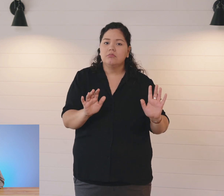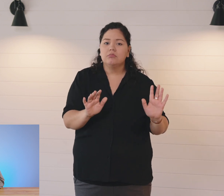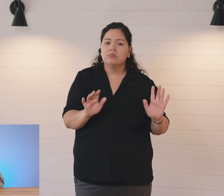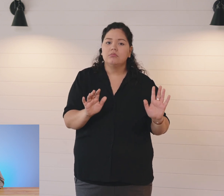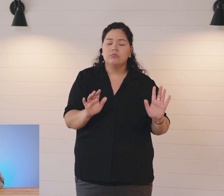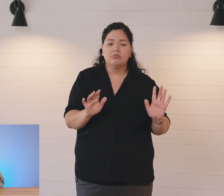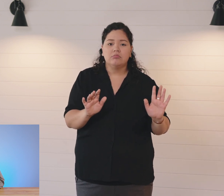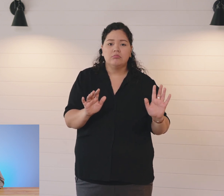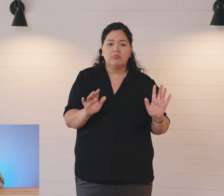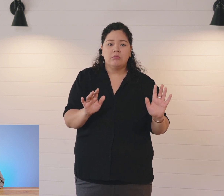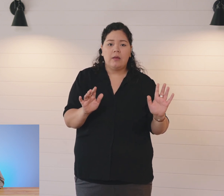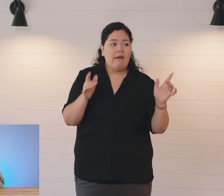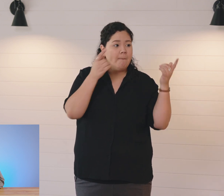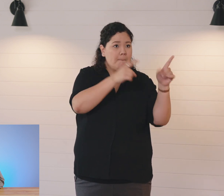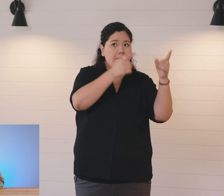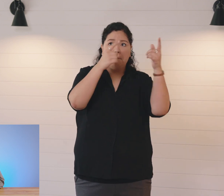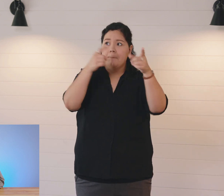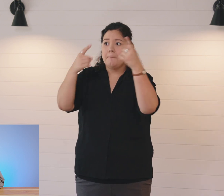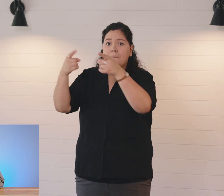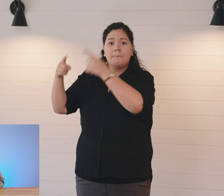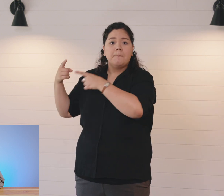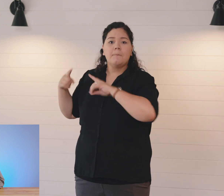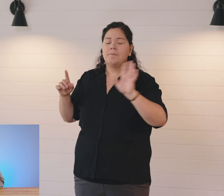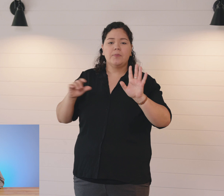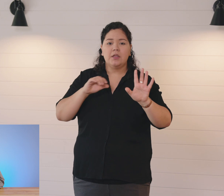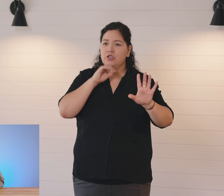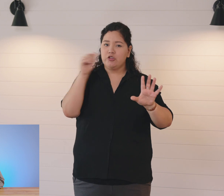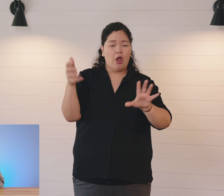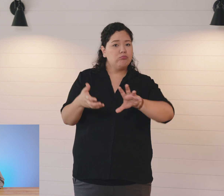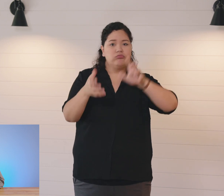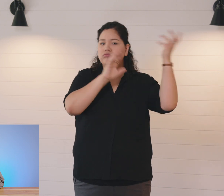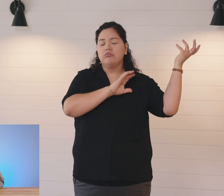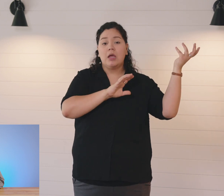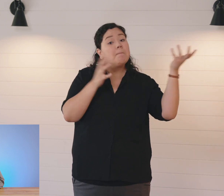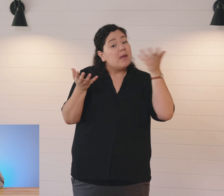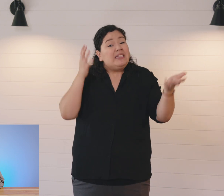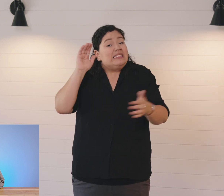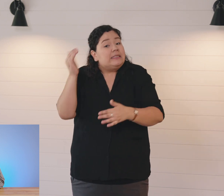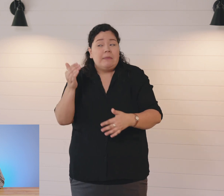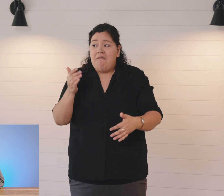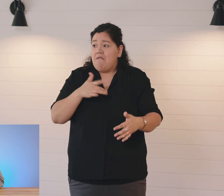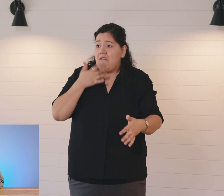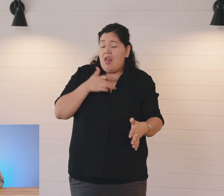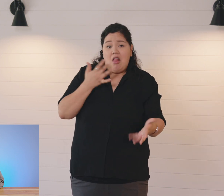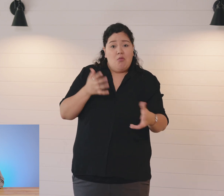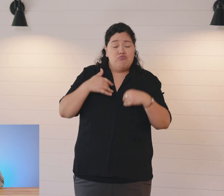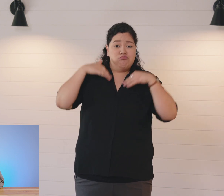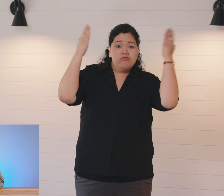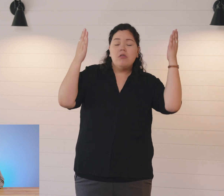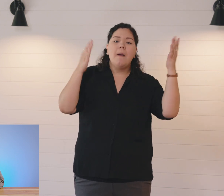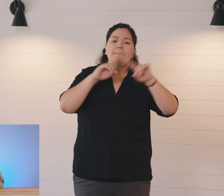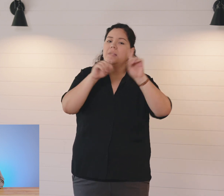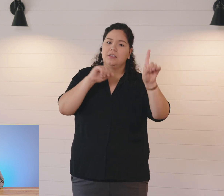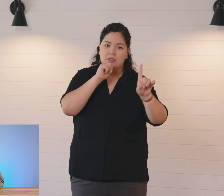Whatever is happening around you is not out of control. It might look out of control. It might feel out of control. It is